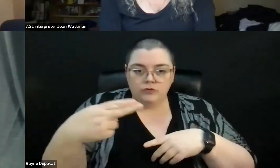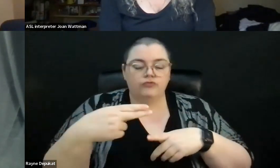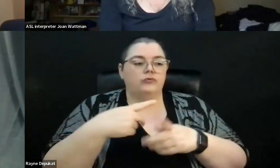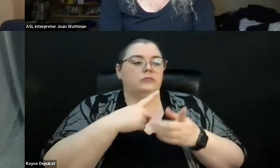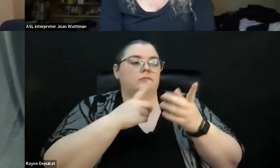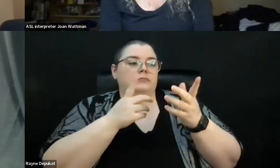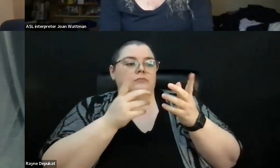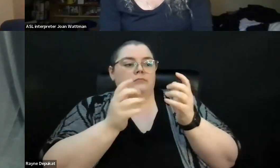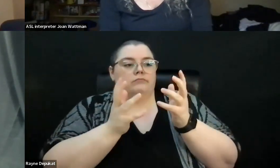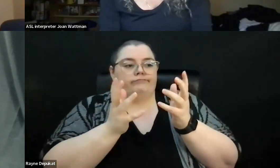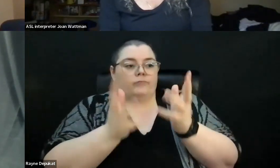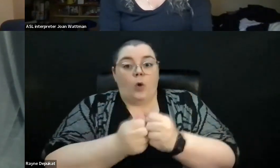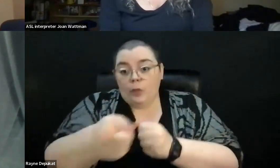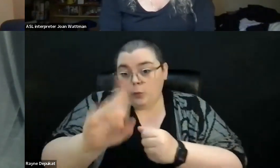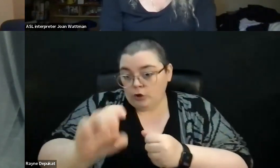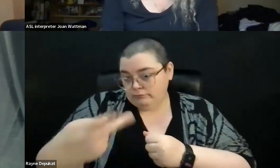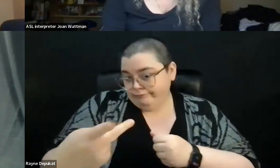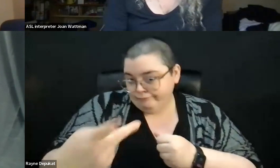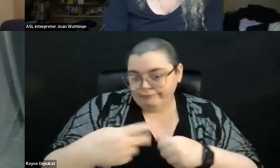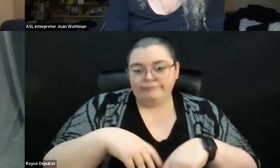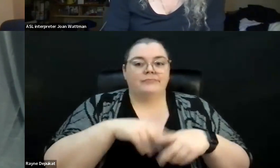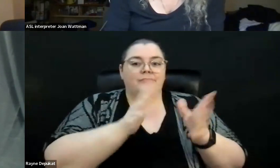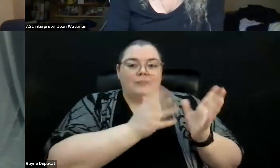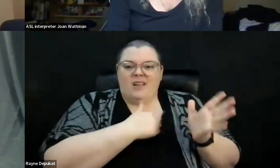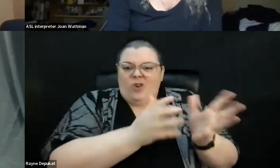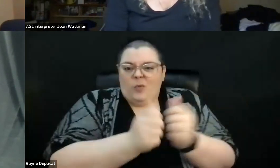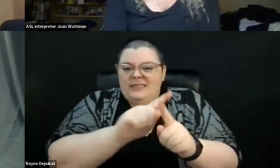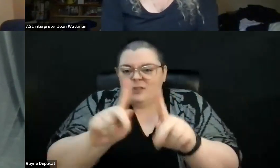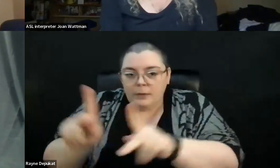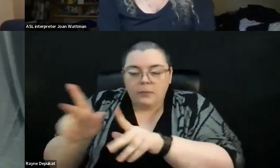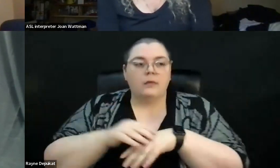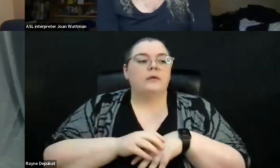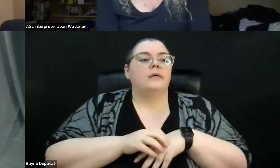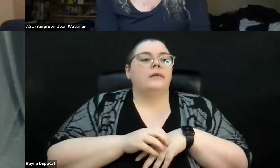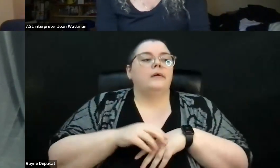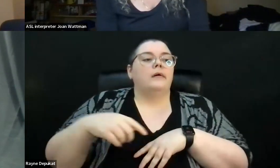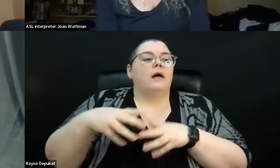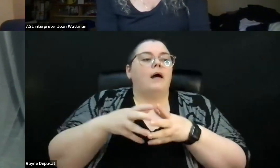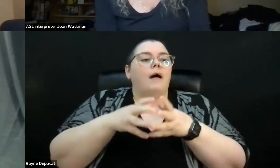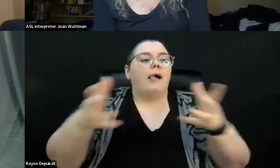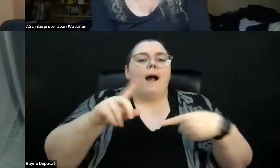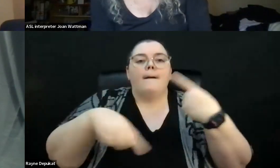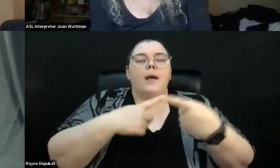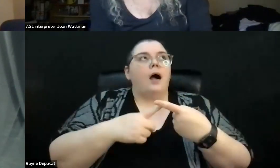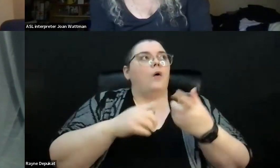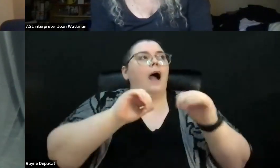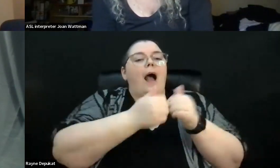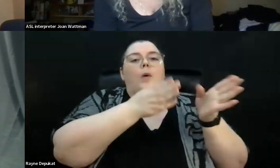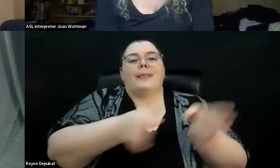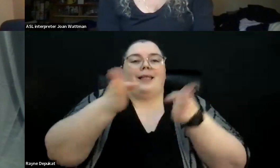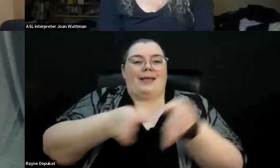commissioners of the Rhode Island Commission for the Deaf and Hard of Hearing. And you and I, Ernest, spoke quite a bit, and I spoke with several